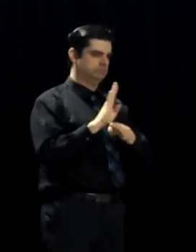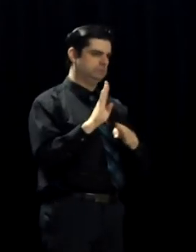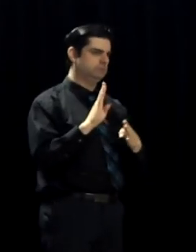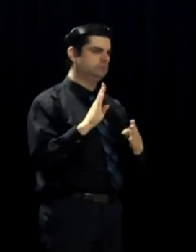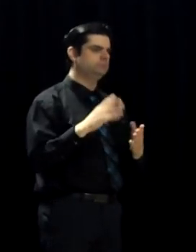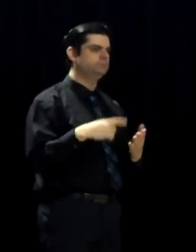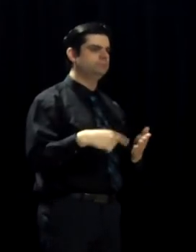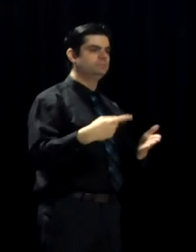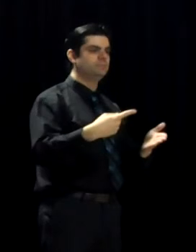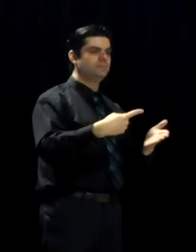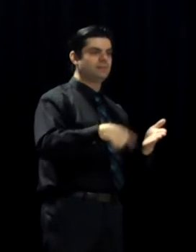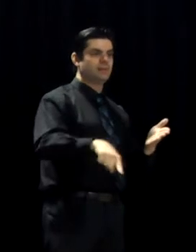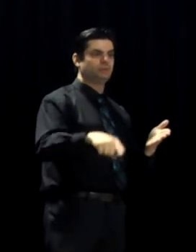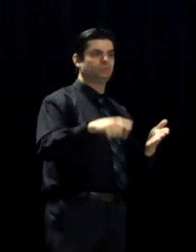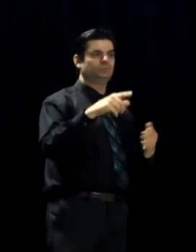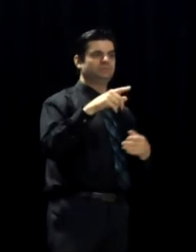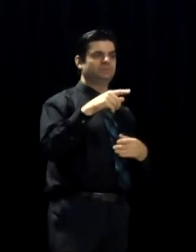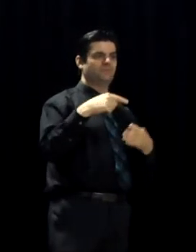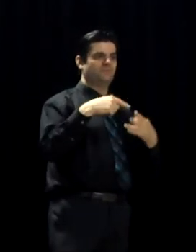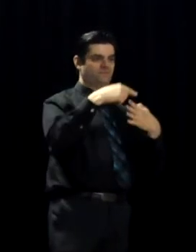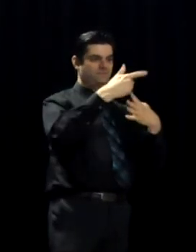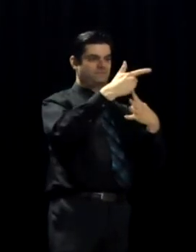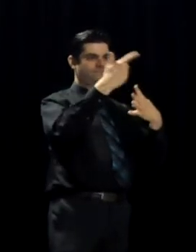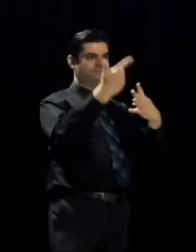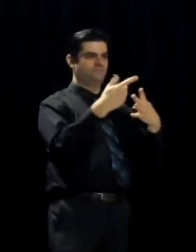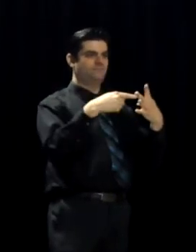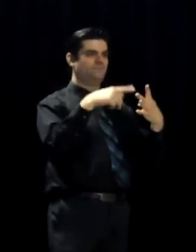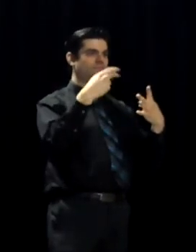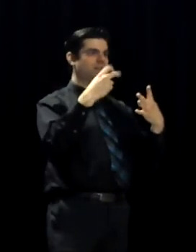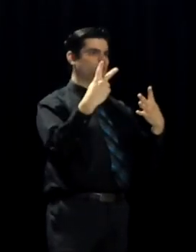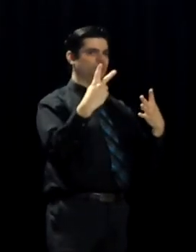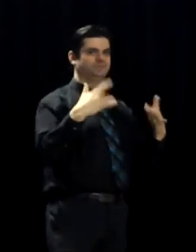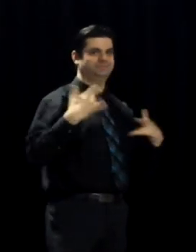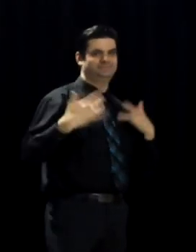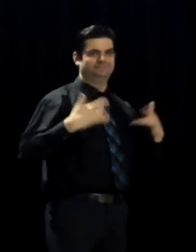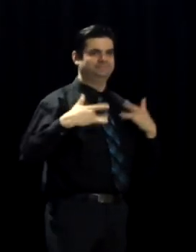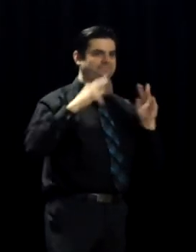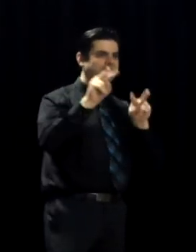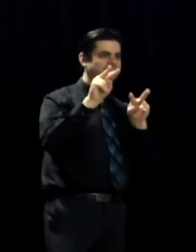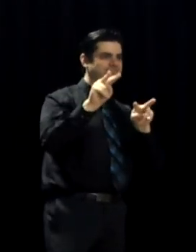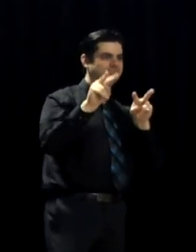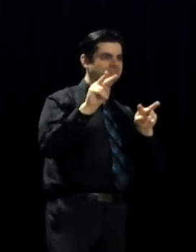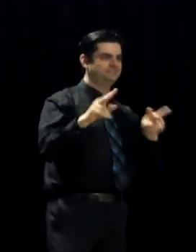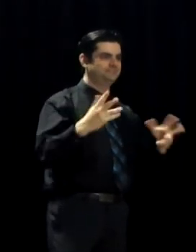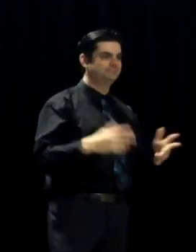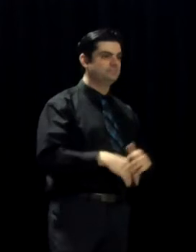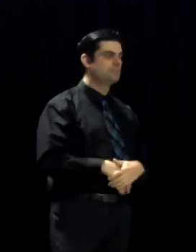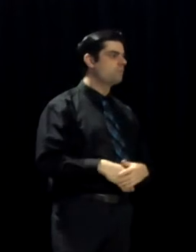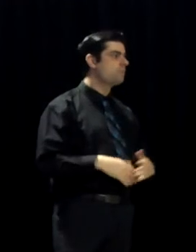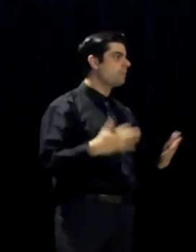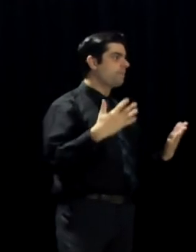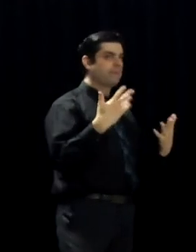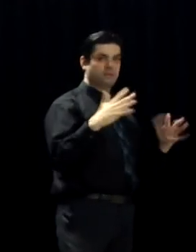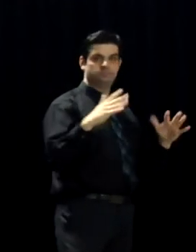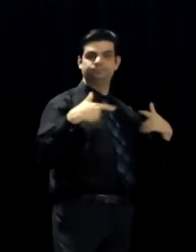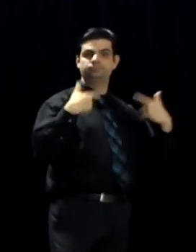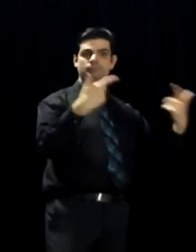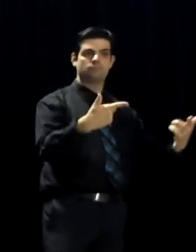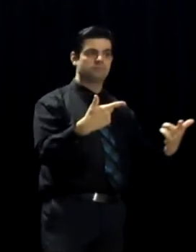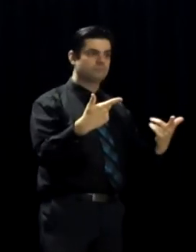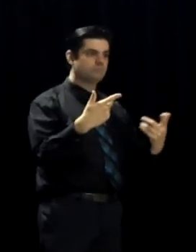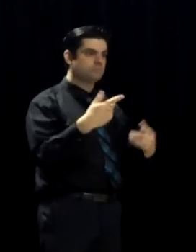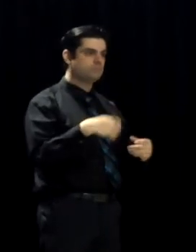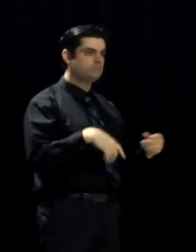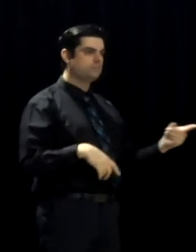to move towards phase 2. Questions? Terry, it might be just you today, so we can have a conversation,